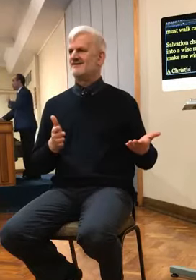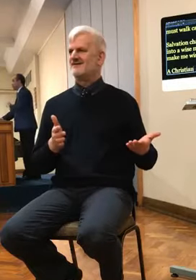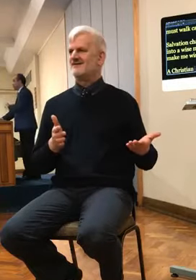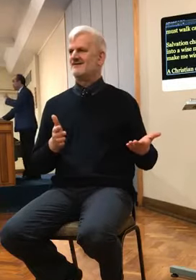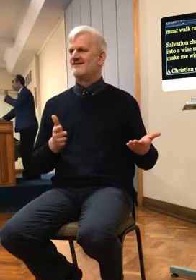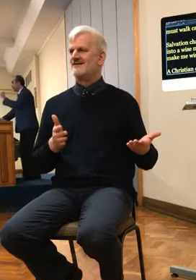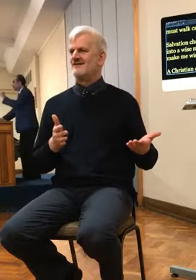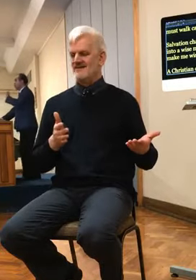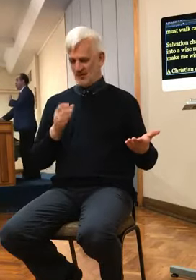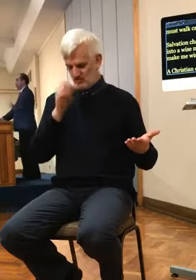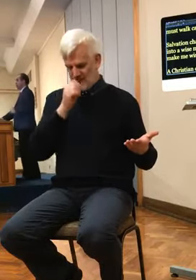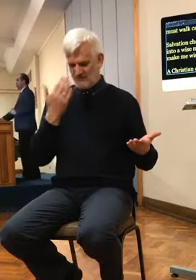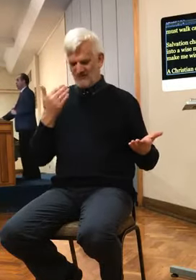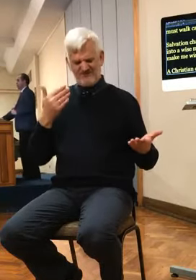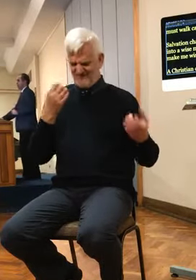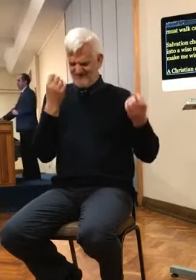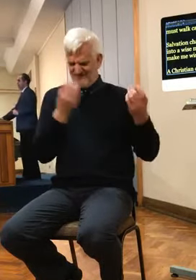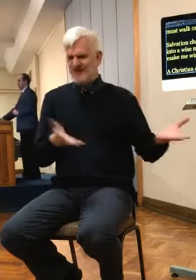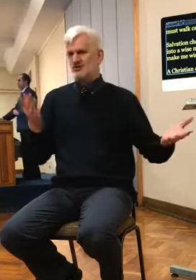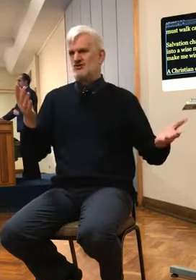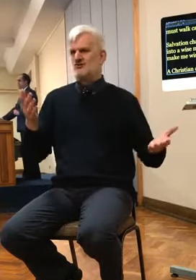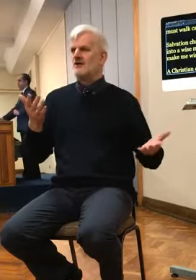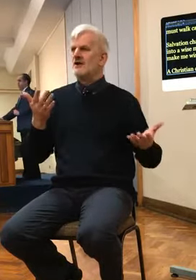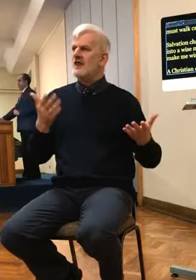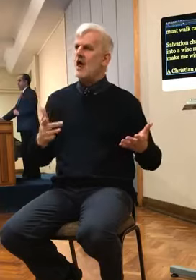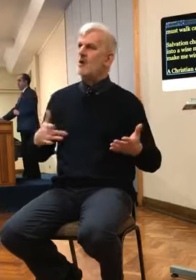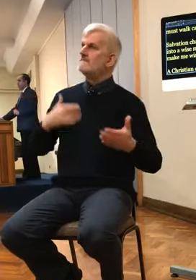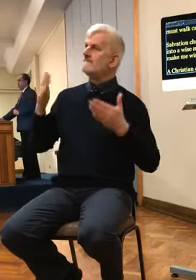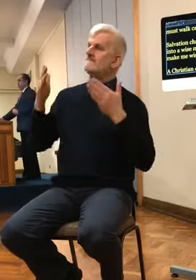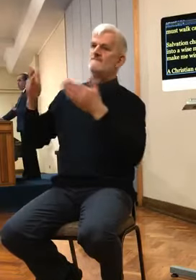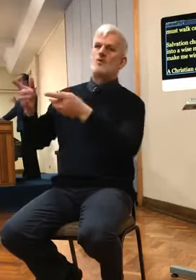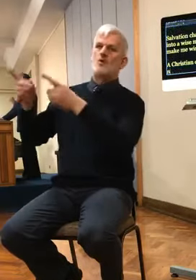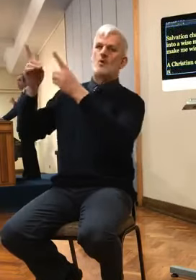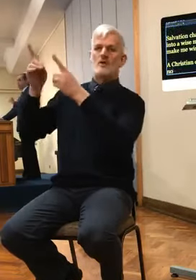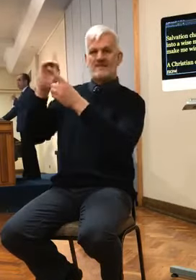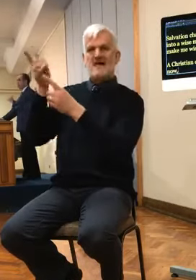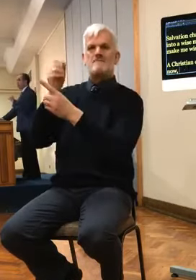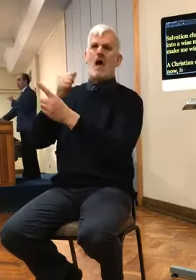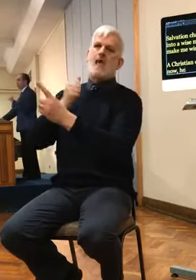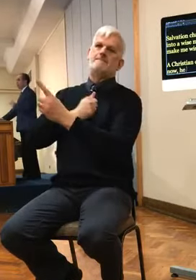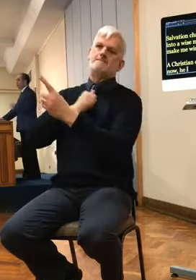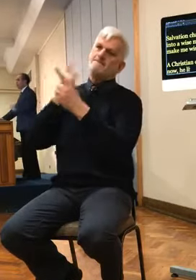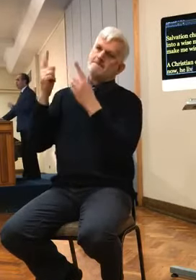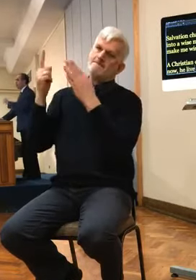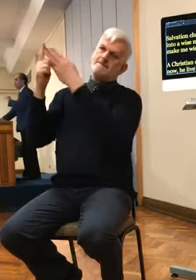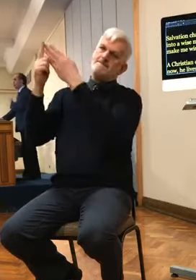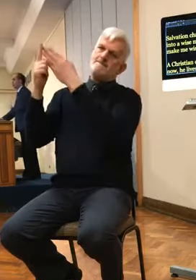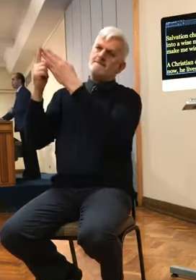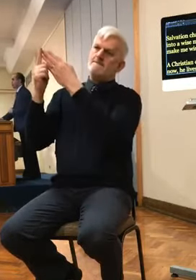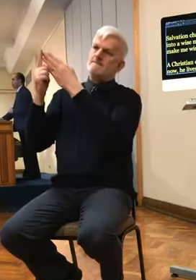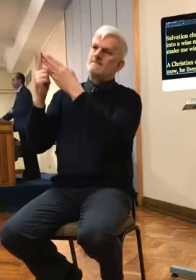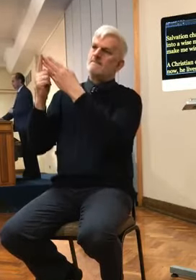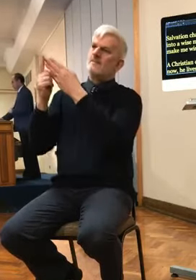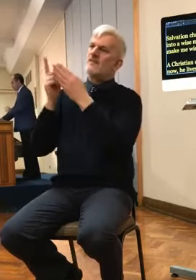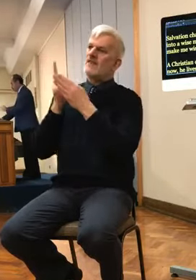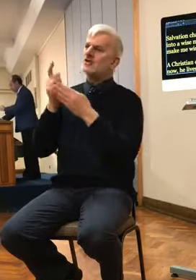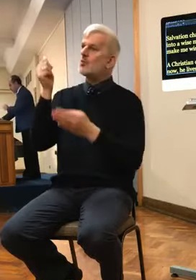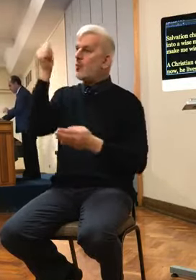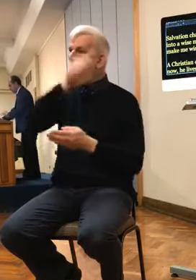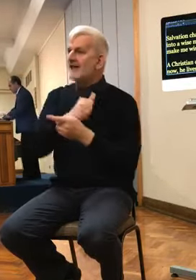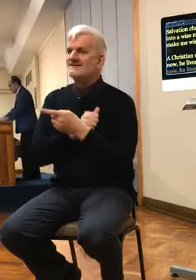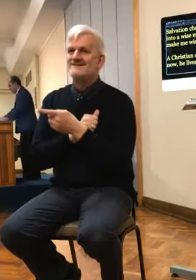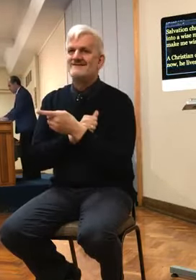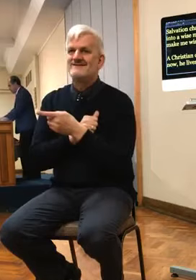for the Lord. He has a purpose in life. So we are to walk in wisdom. Why am I mentioning this?